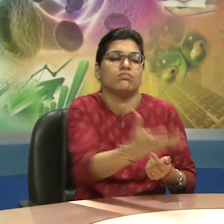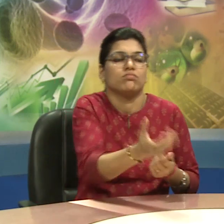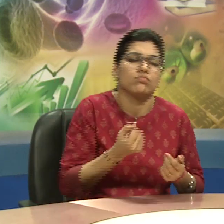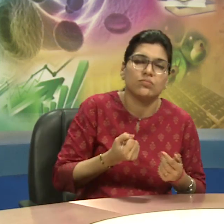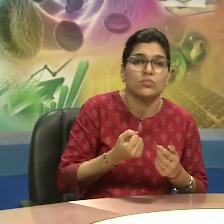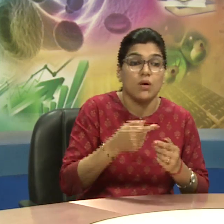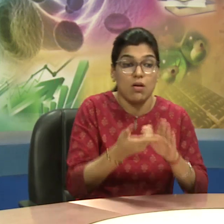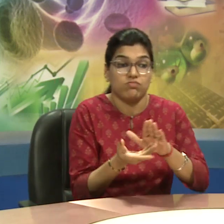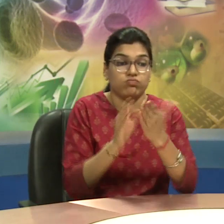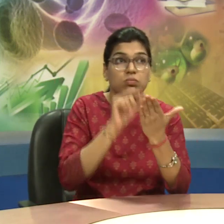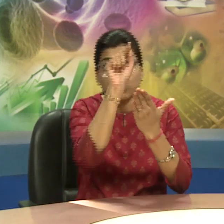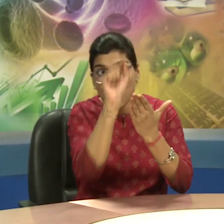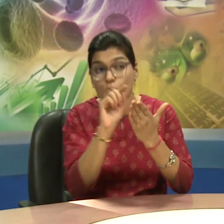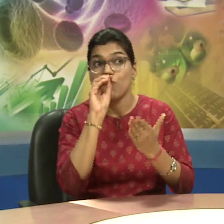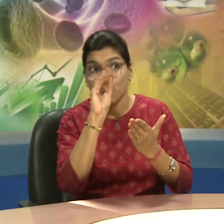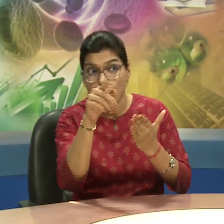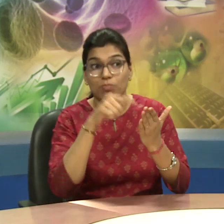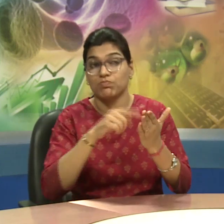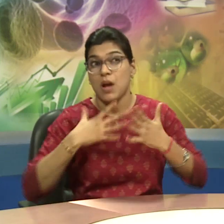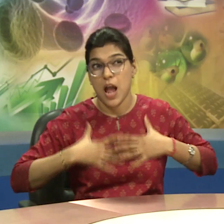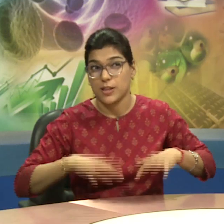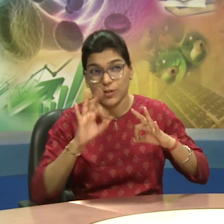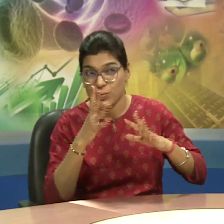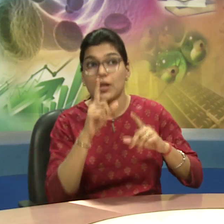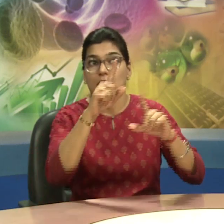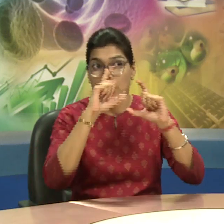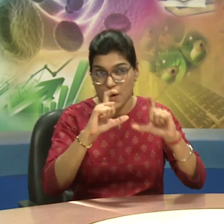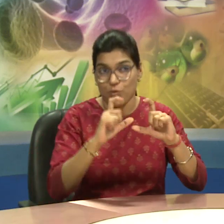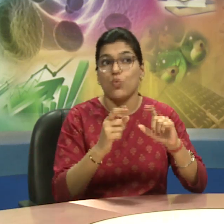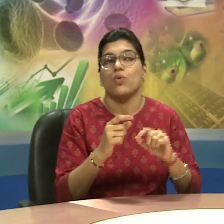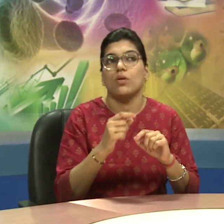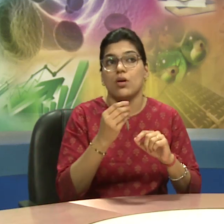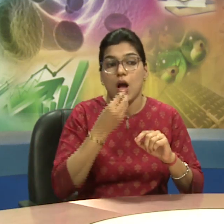are essentially required.